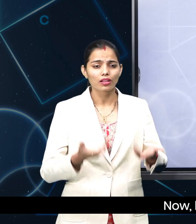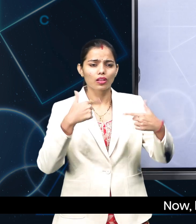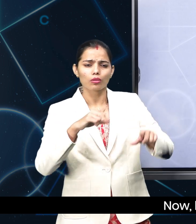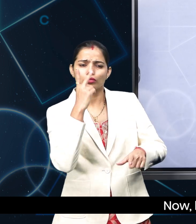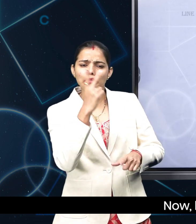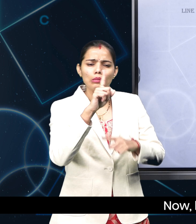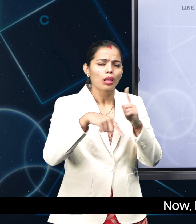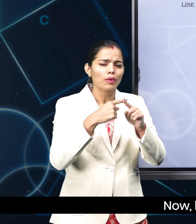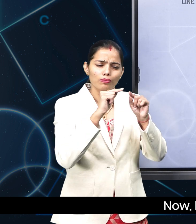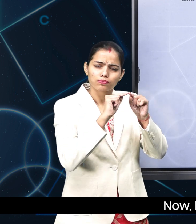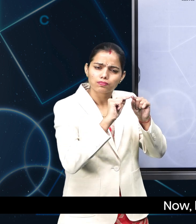Now let us see about line.